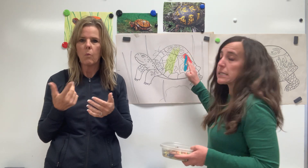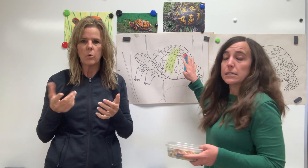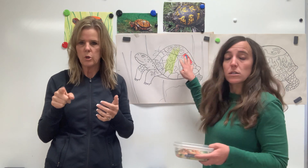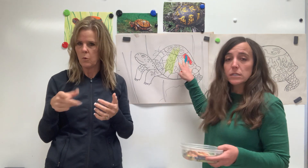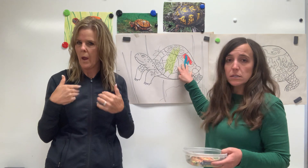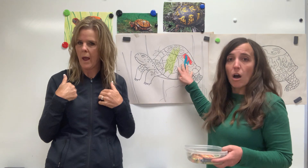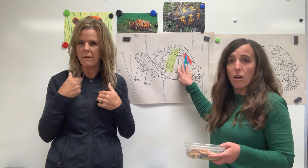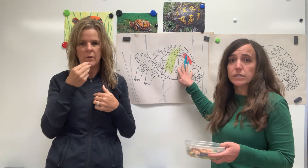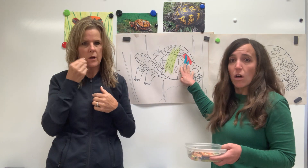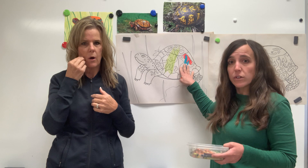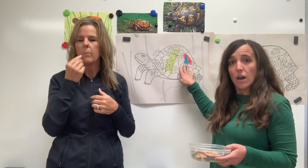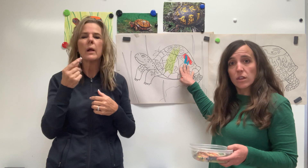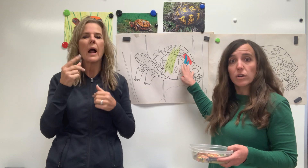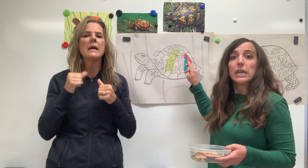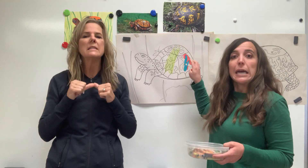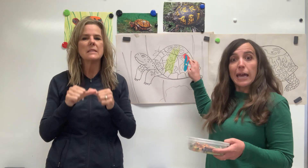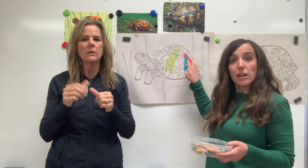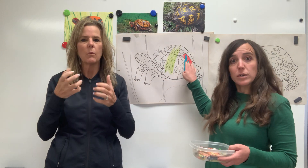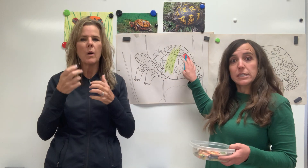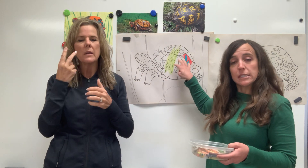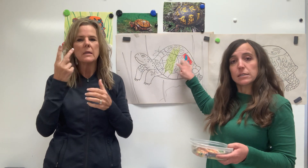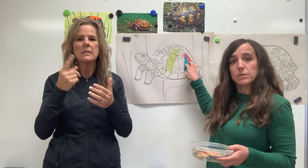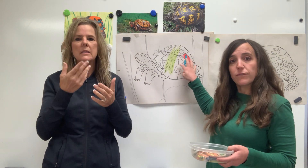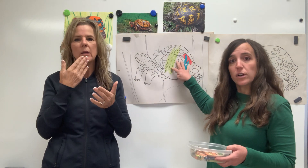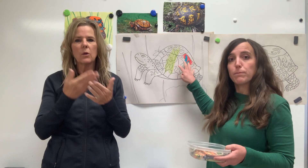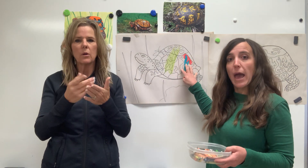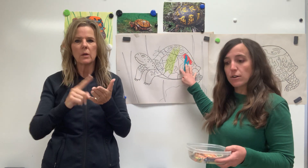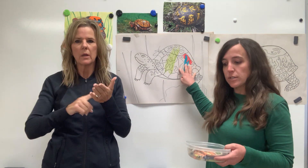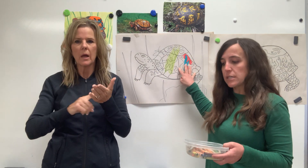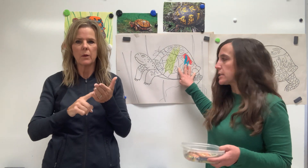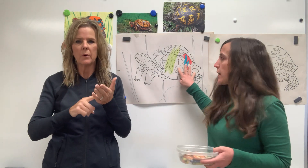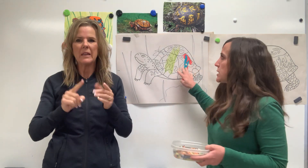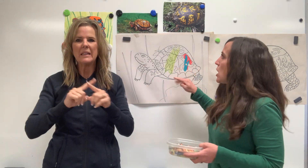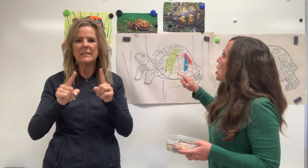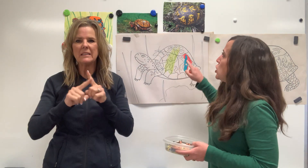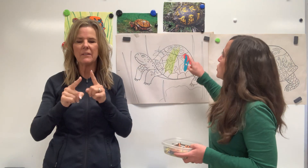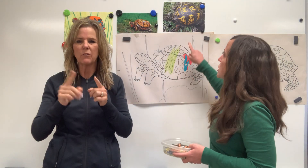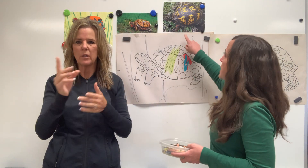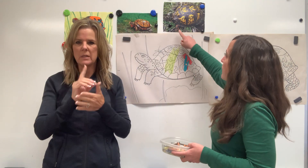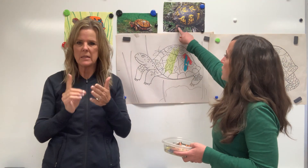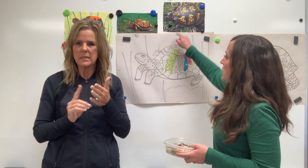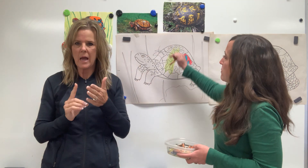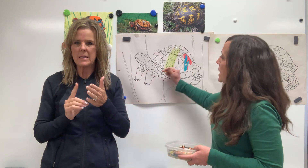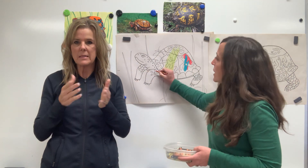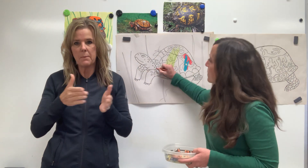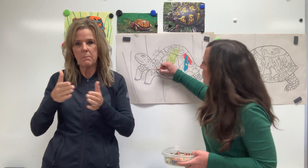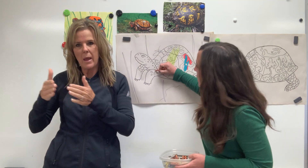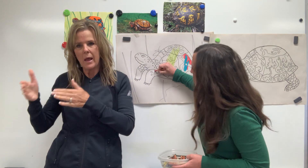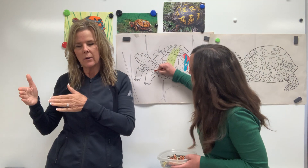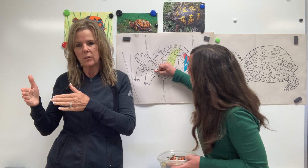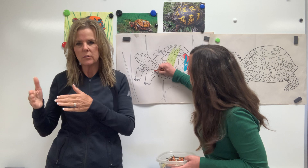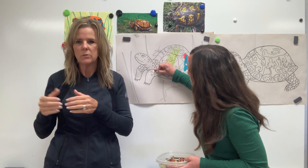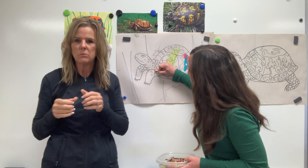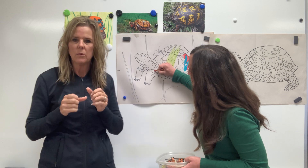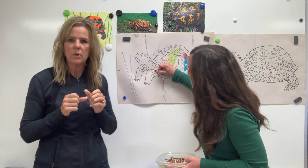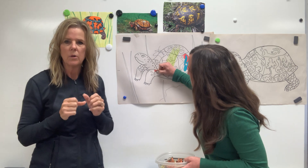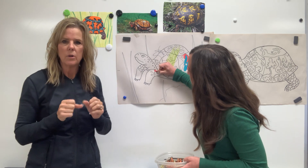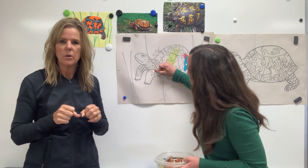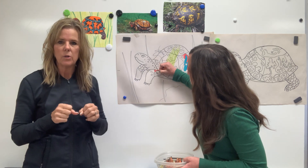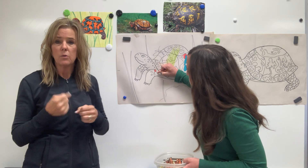still want to see solid coloring and I want to see some different patterns and designs. You could definitely make, you know,